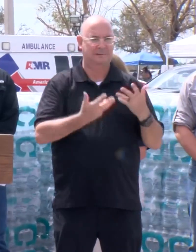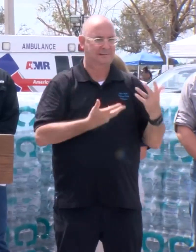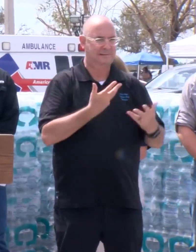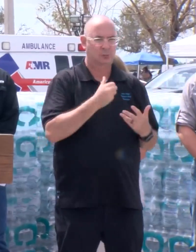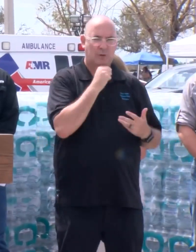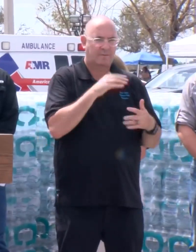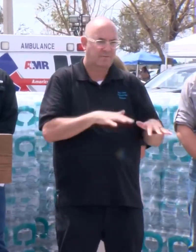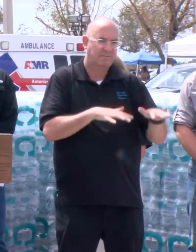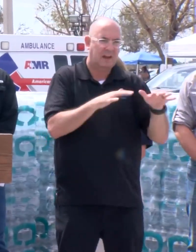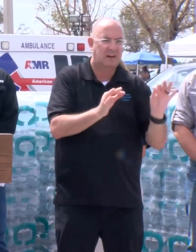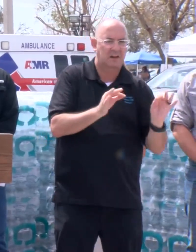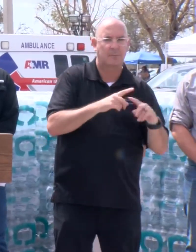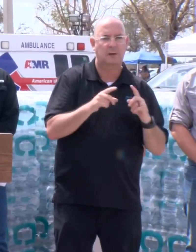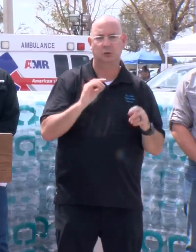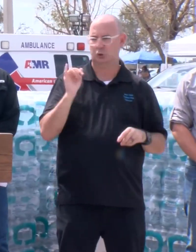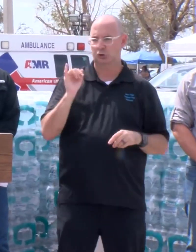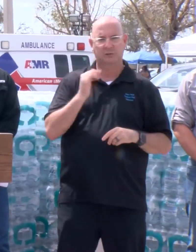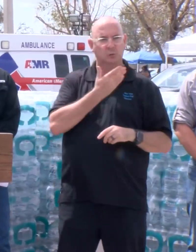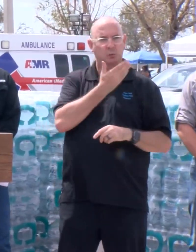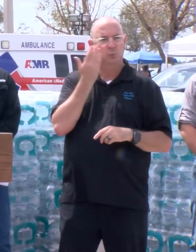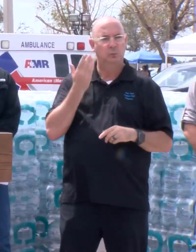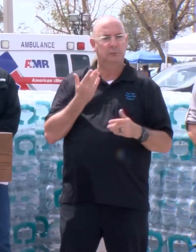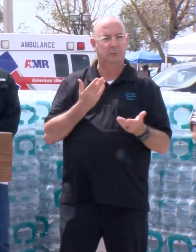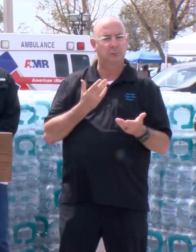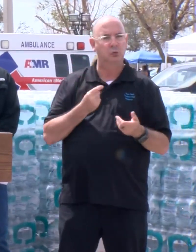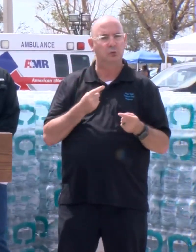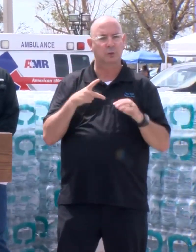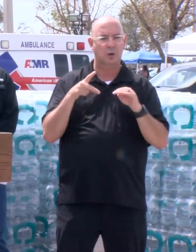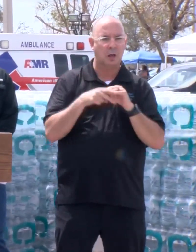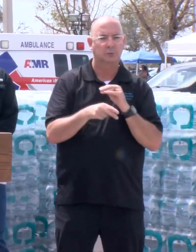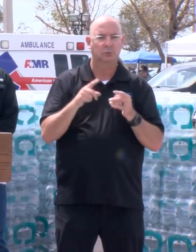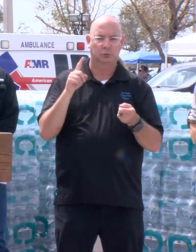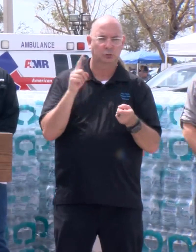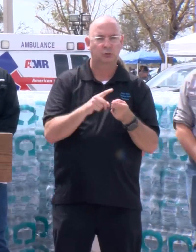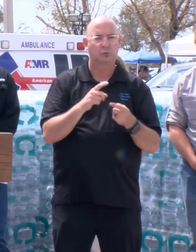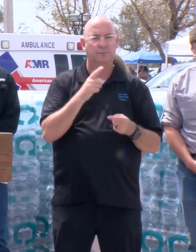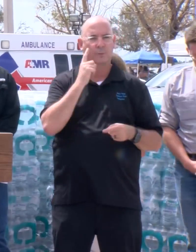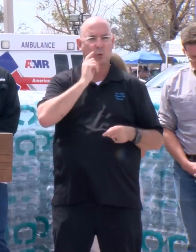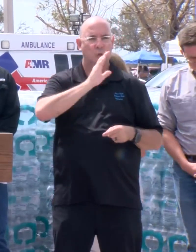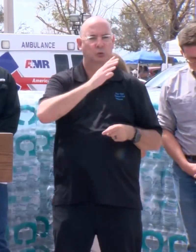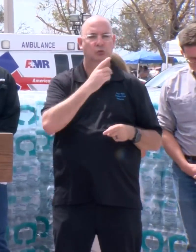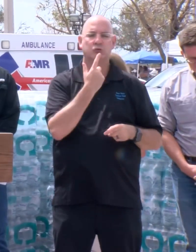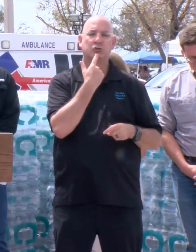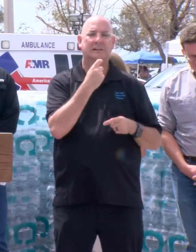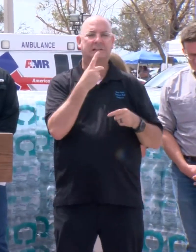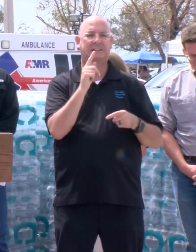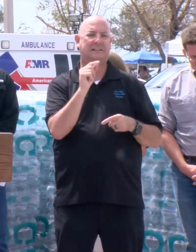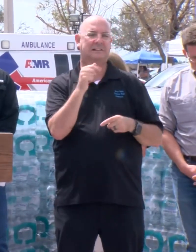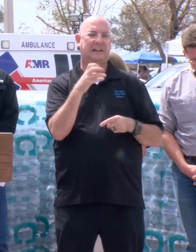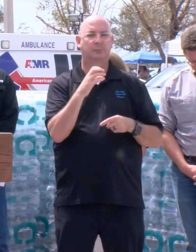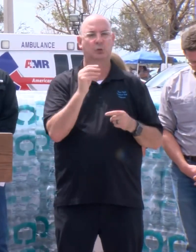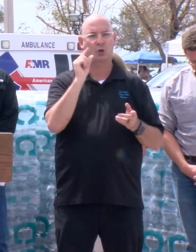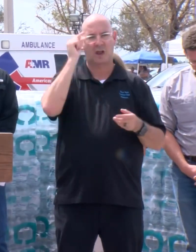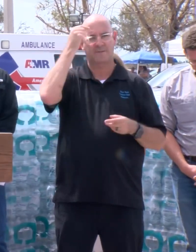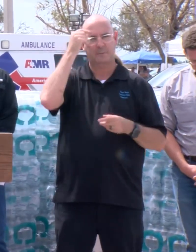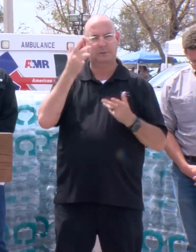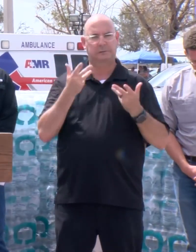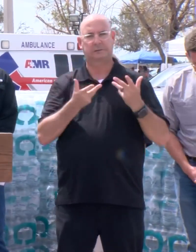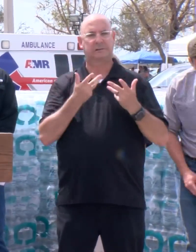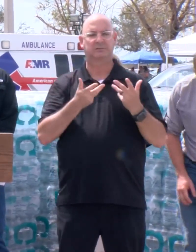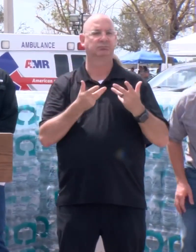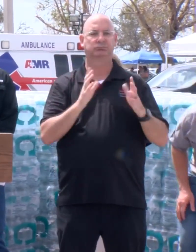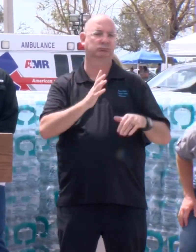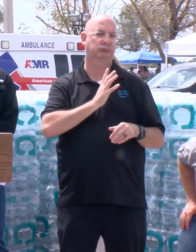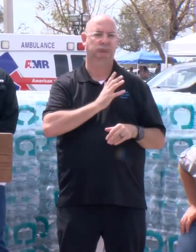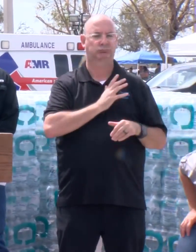we're reducing the red tape and the bureaucracy to ensure that we can raise as much funds as possible to get those to the folks, and also making